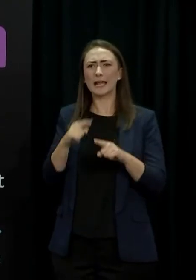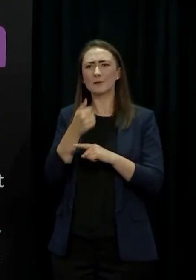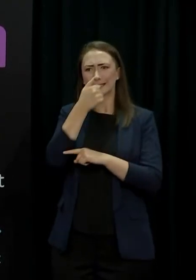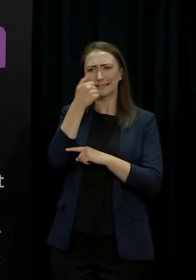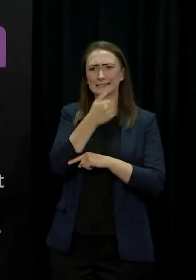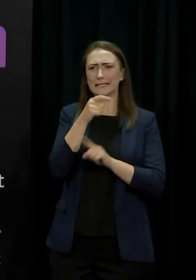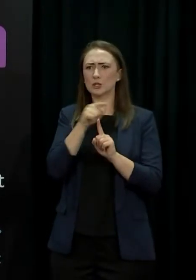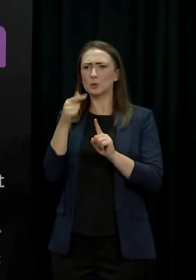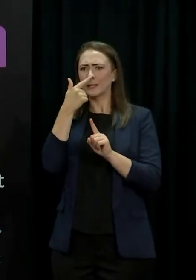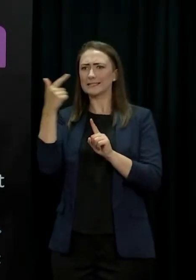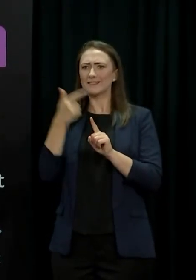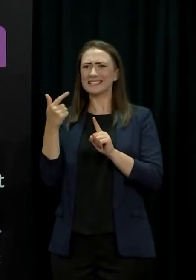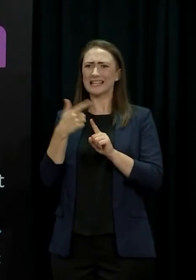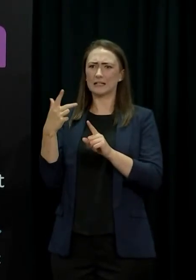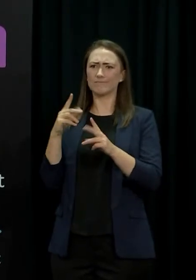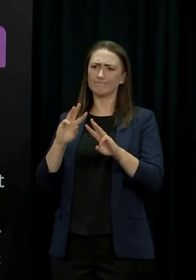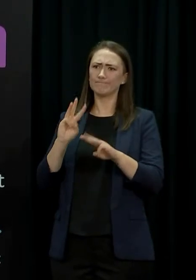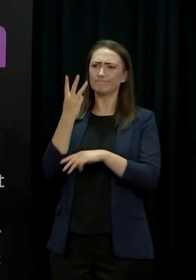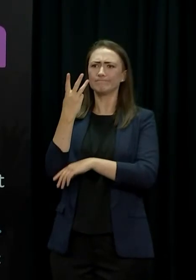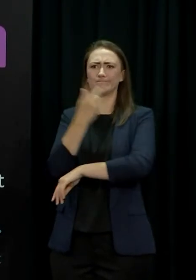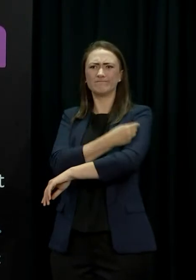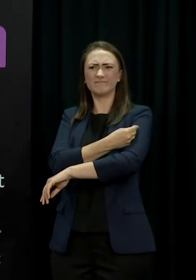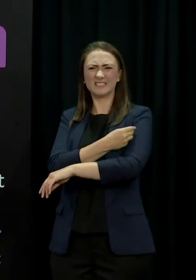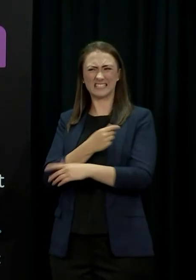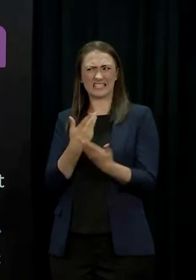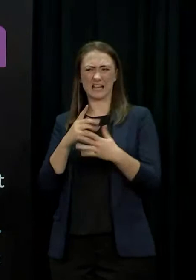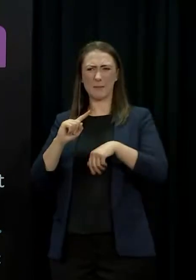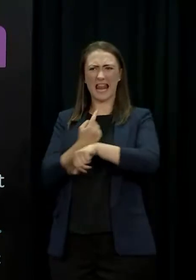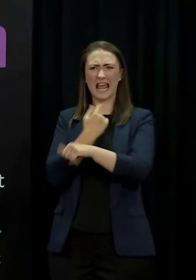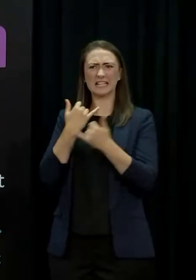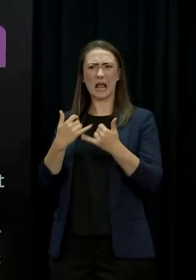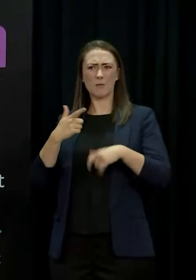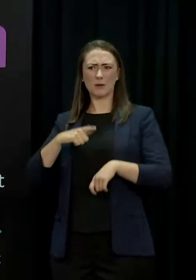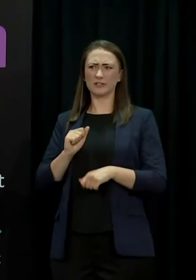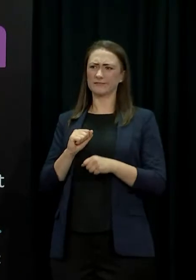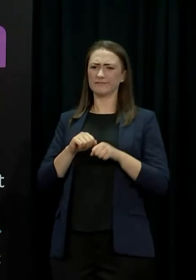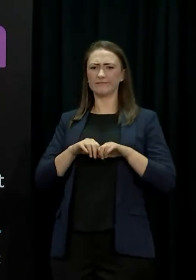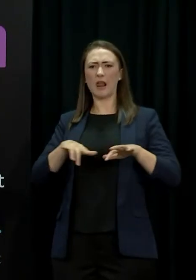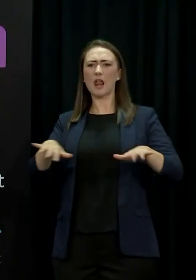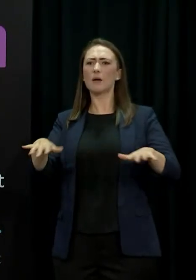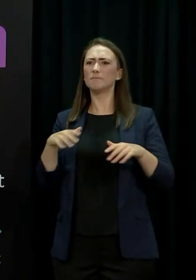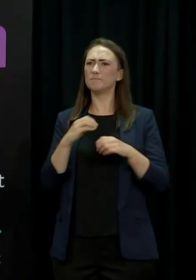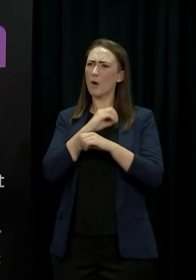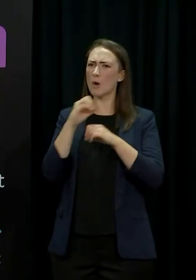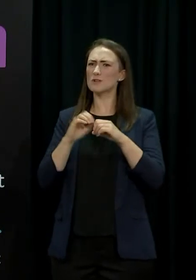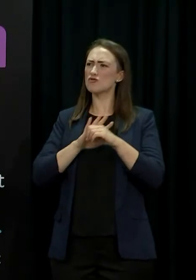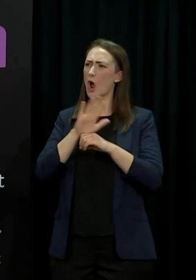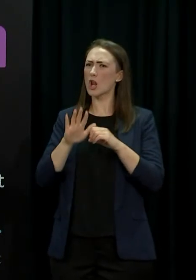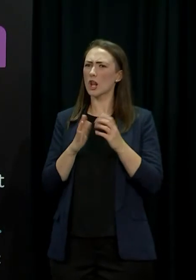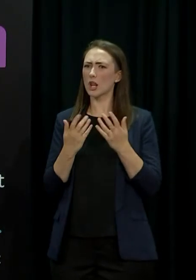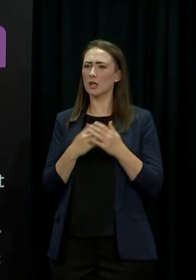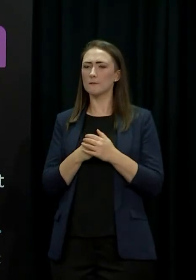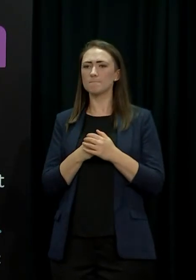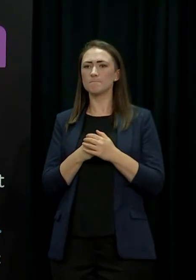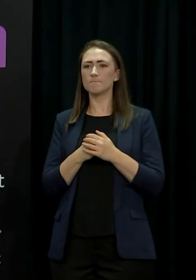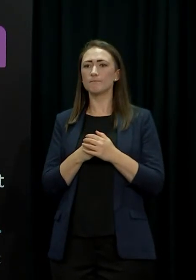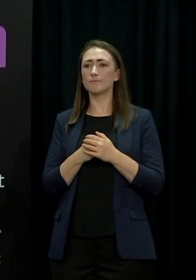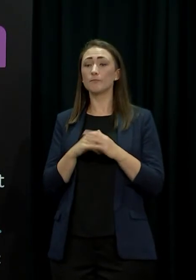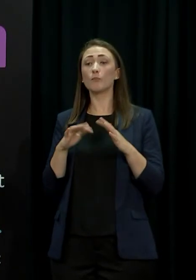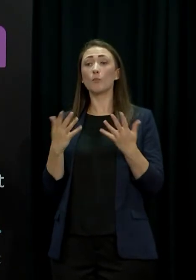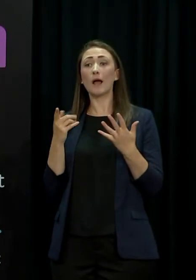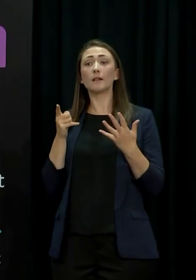it a bit late considering how far through the Omicron outbreak we are? Boosters for the 16 and 17-year-olds have been available